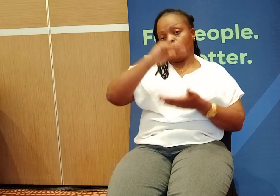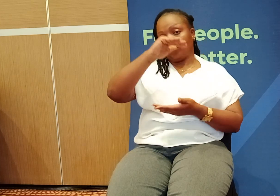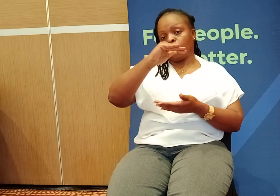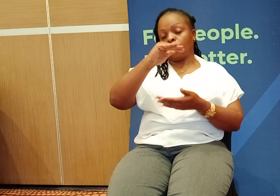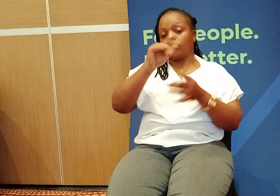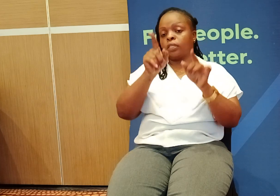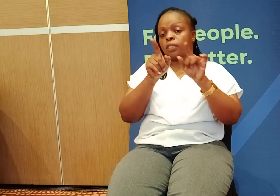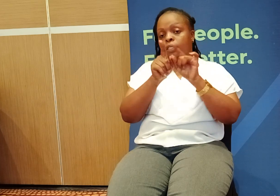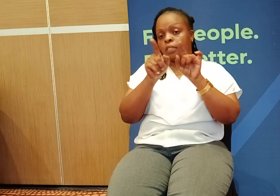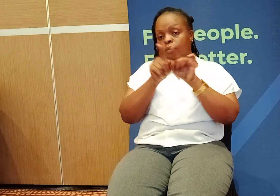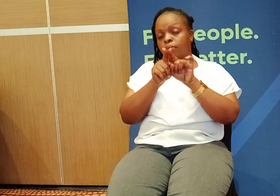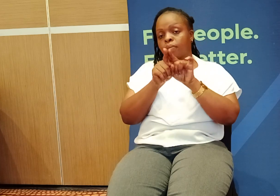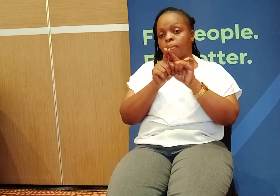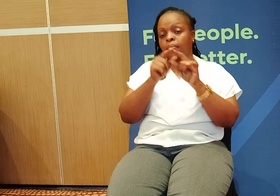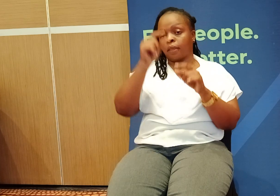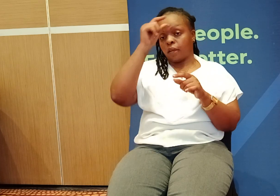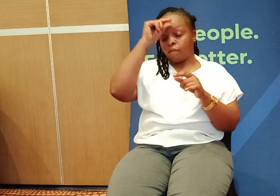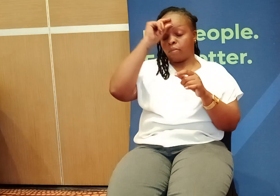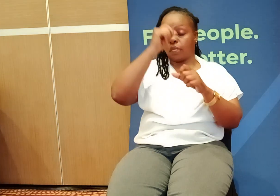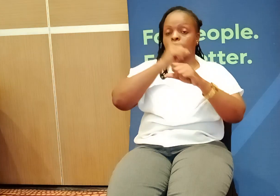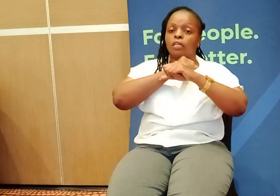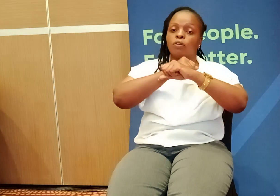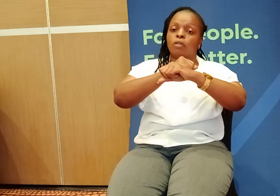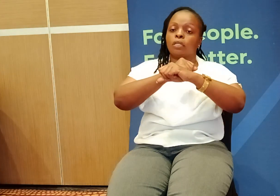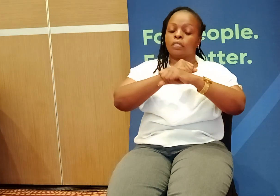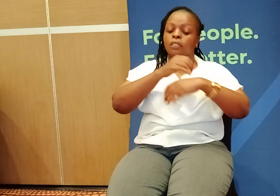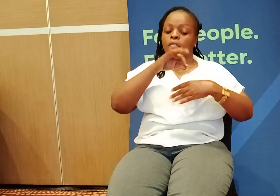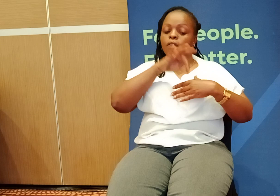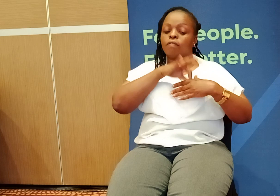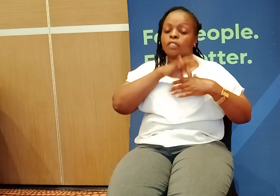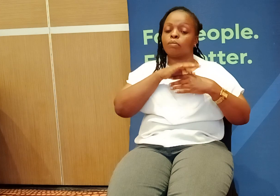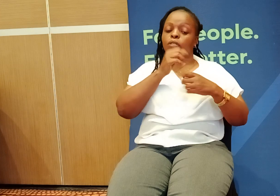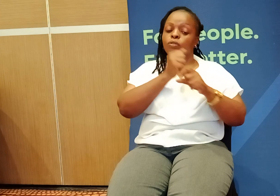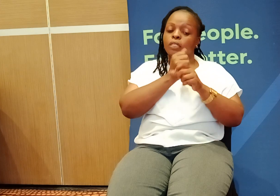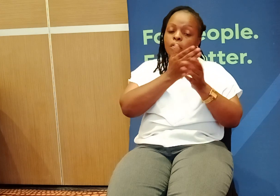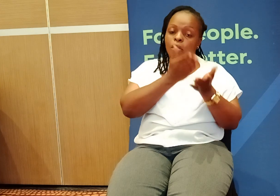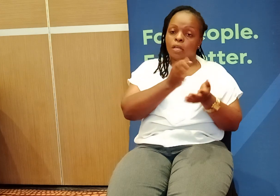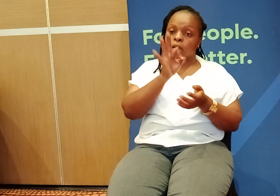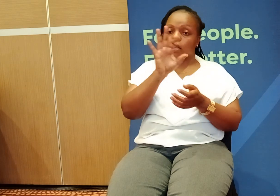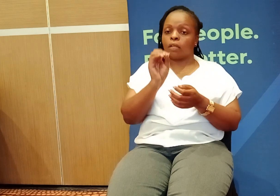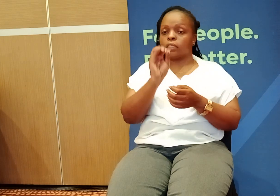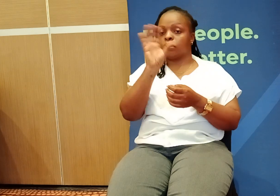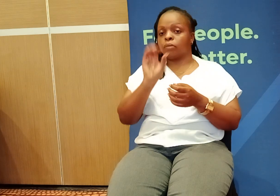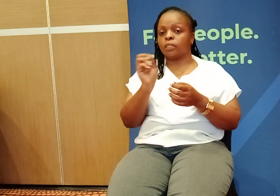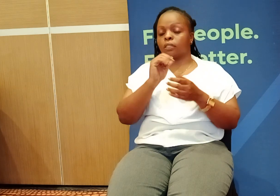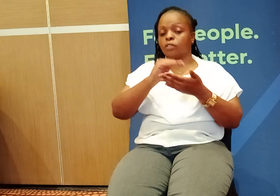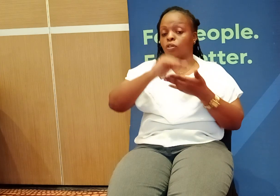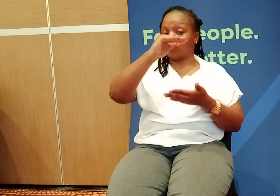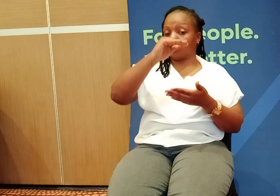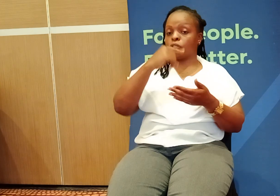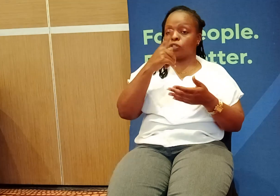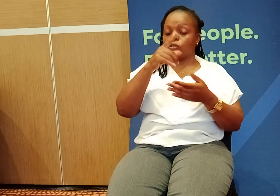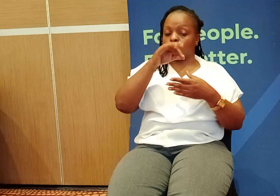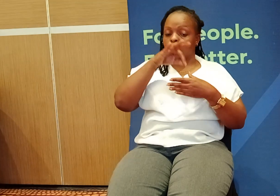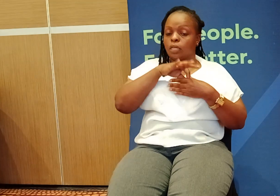Equally also, government securities, the investments we did there, 30% growth. So the income that closed